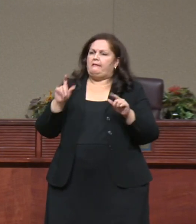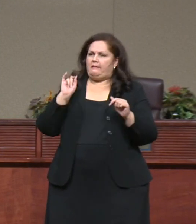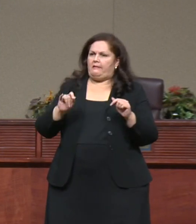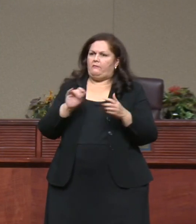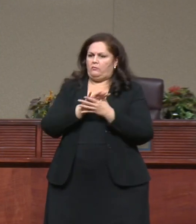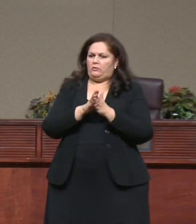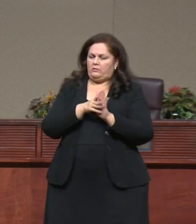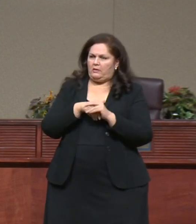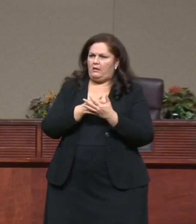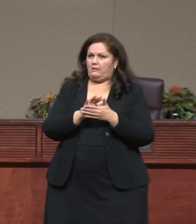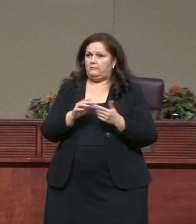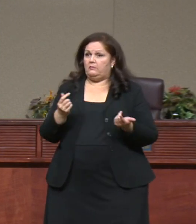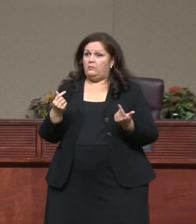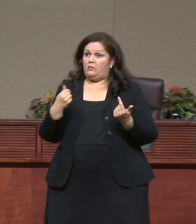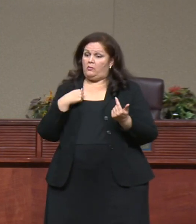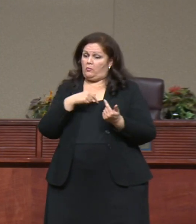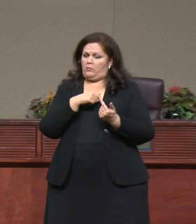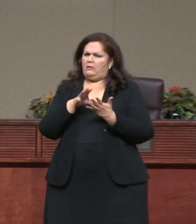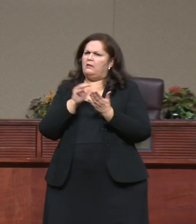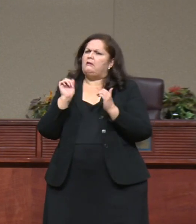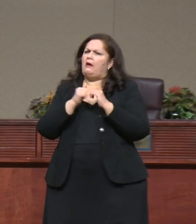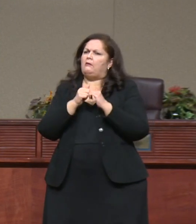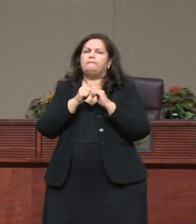imitation. So by